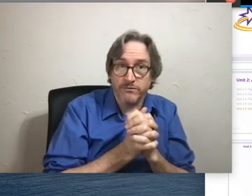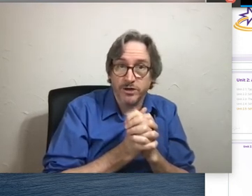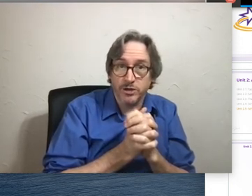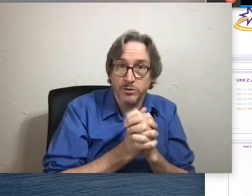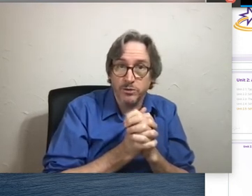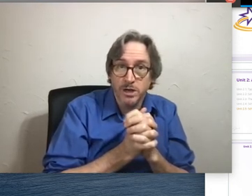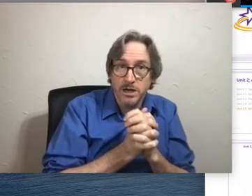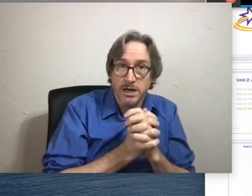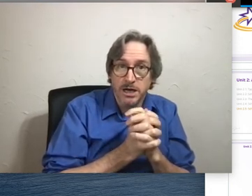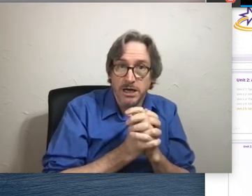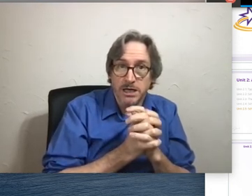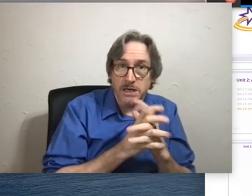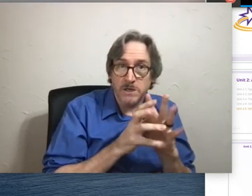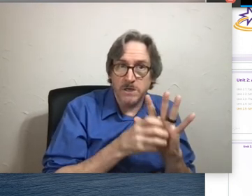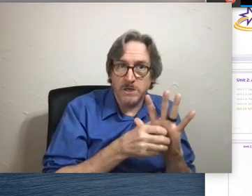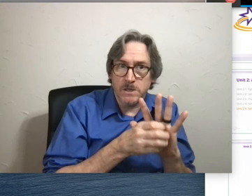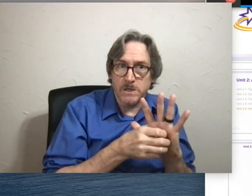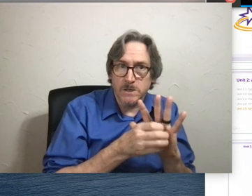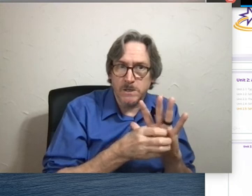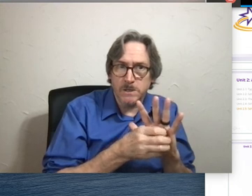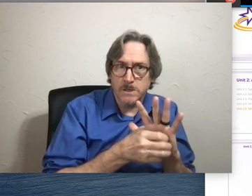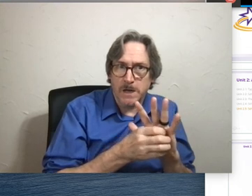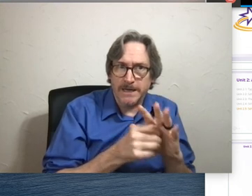working for you.